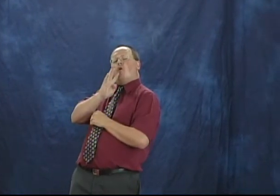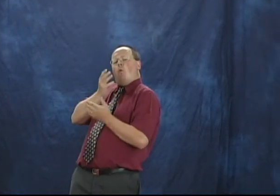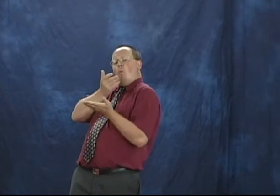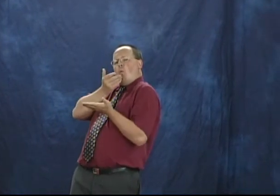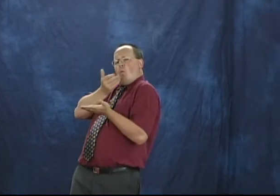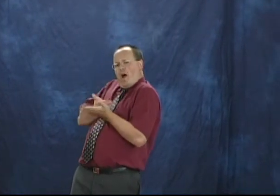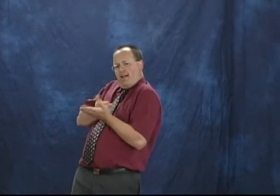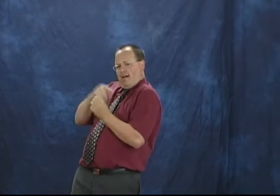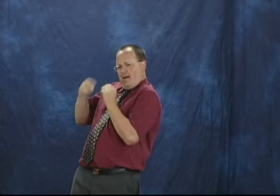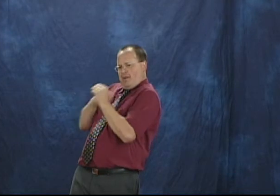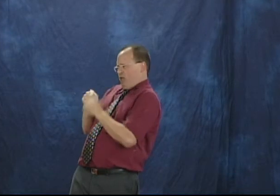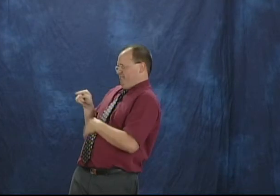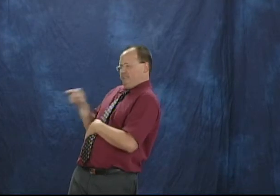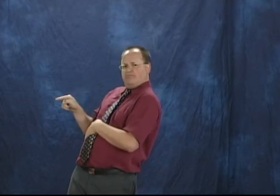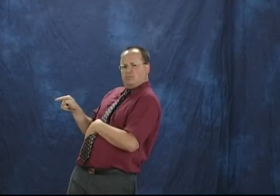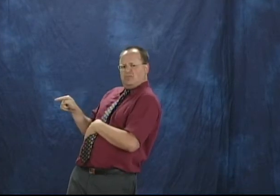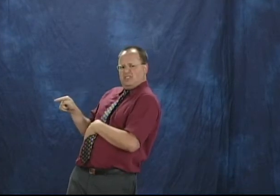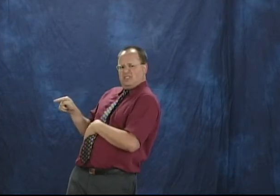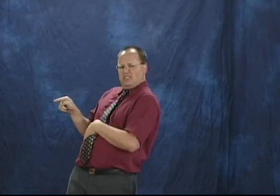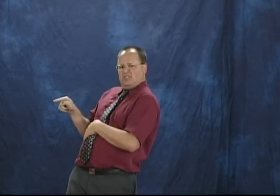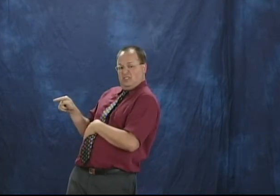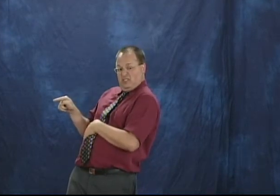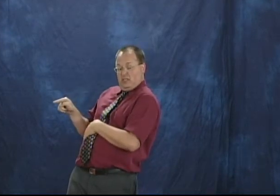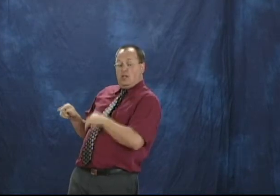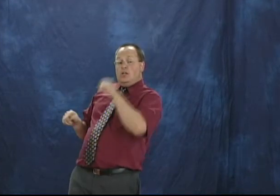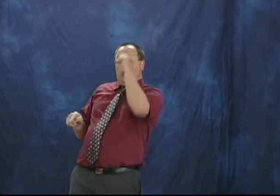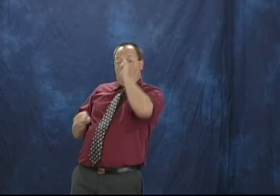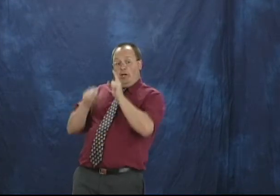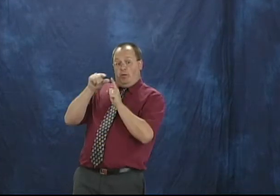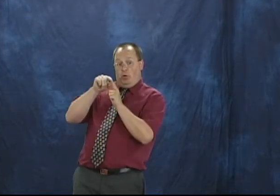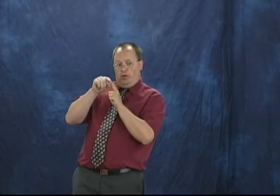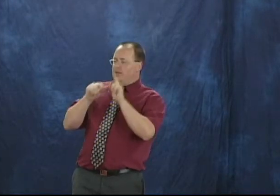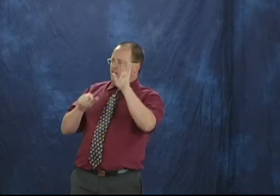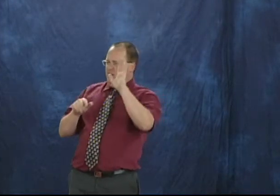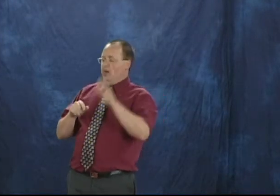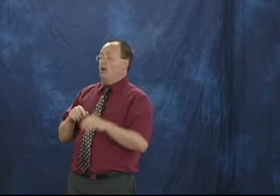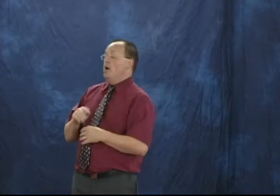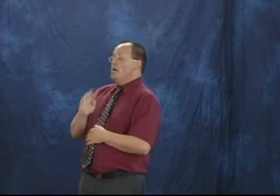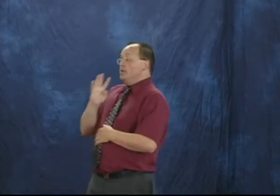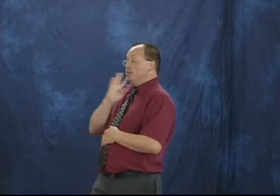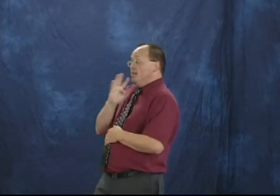And the English word eulogy means to speak well of someone.